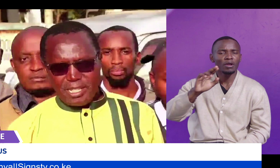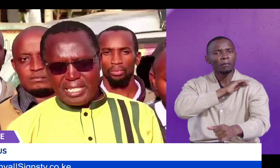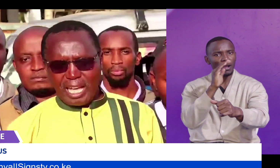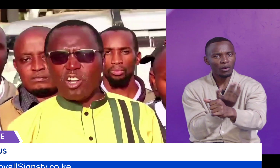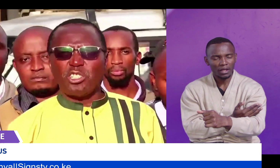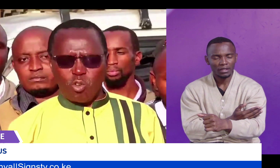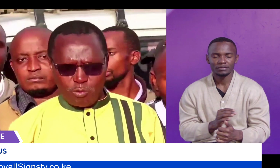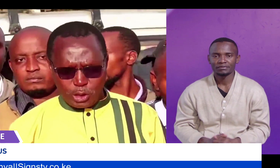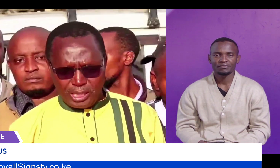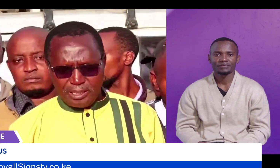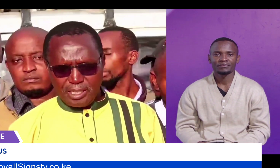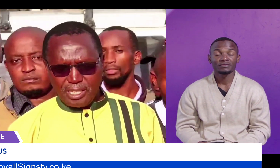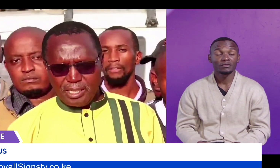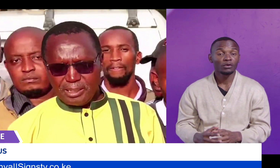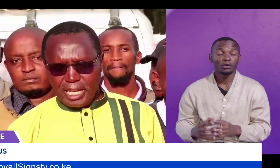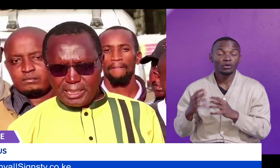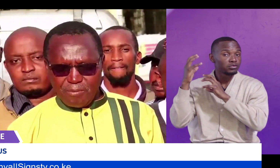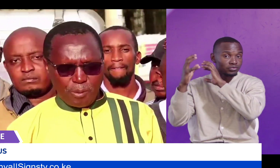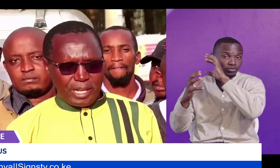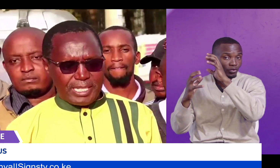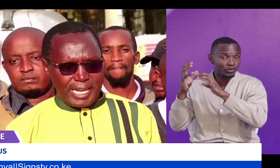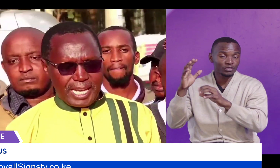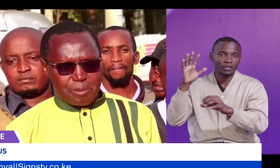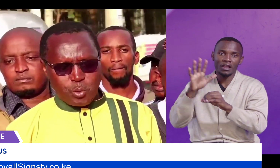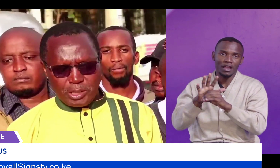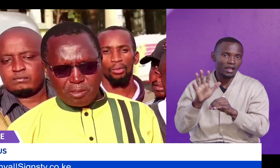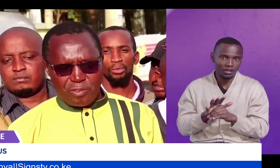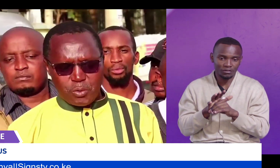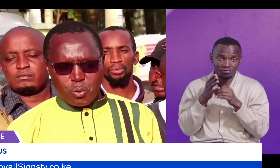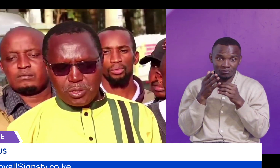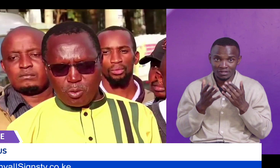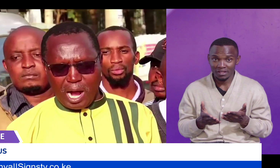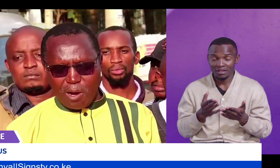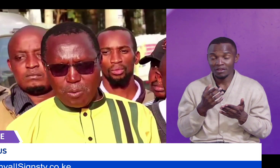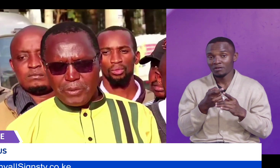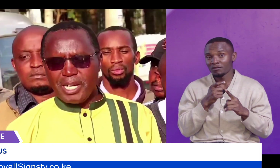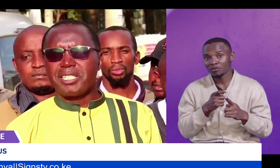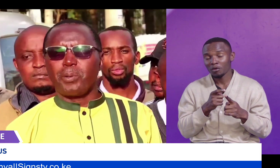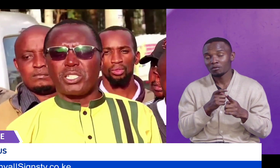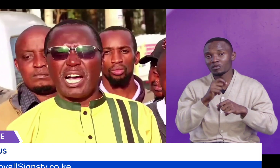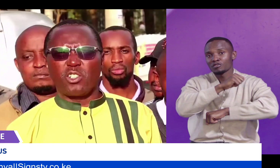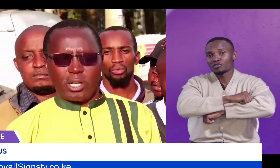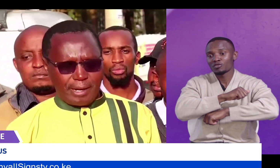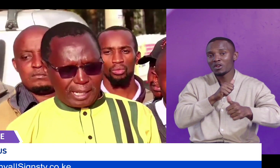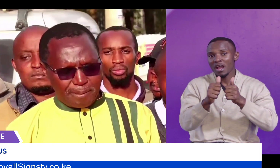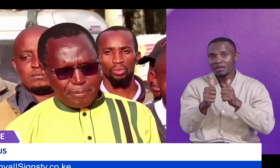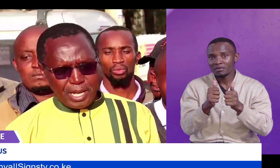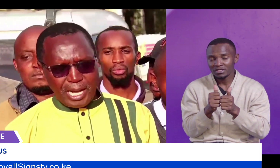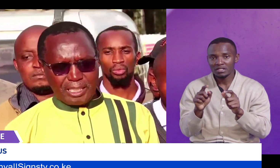is a lot of confusion, starting from the entire administration of these schools to how sports and co-curriculum activities